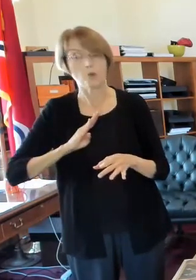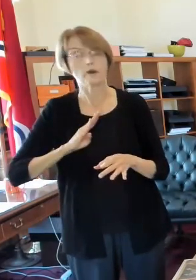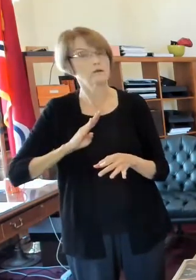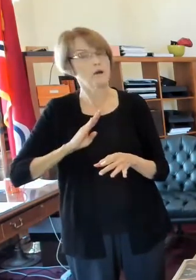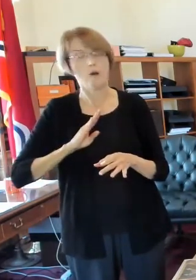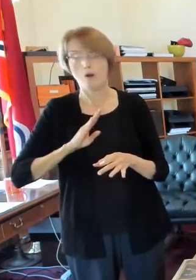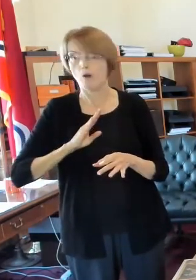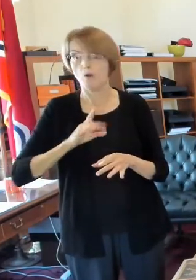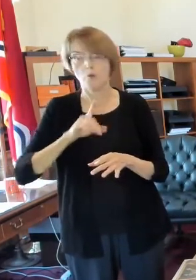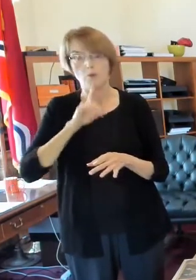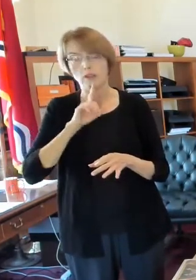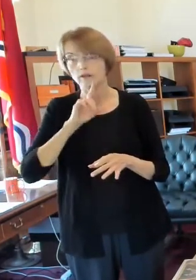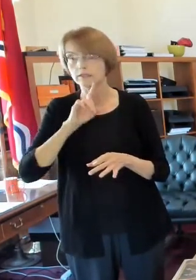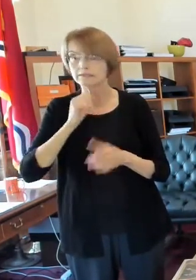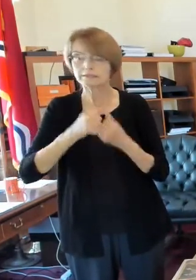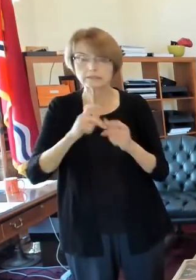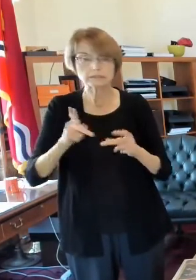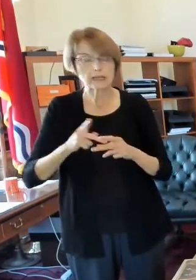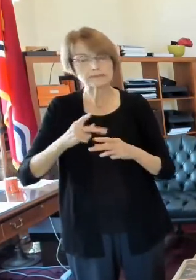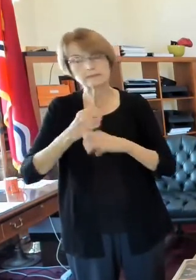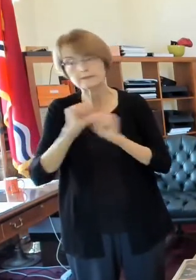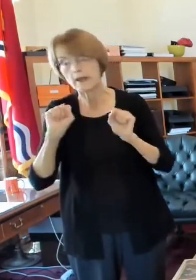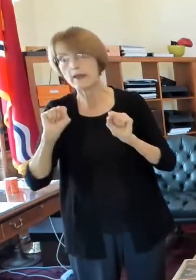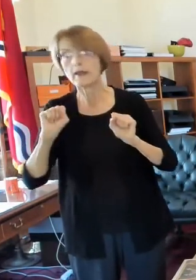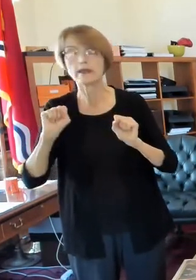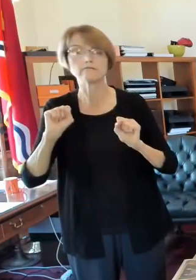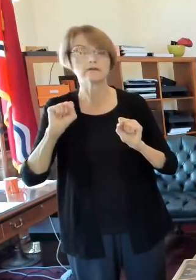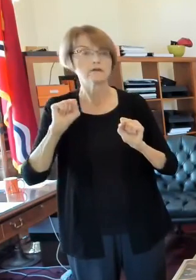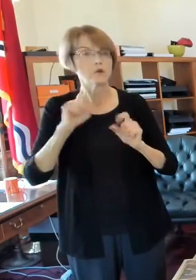mask, you have to socially distance, they've got hand sanitizer,